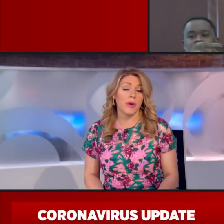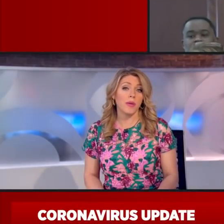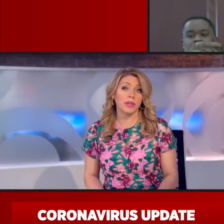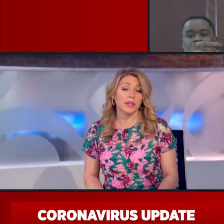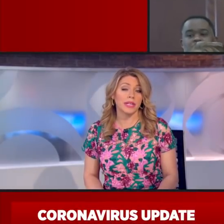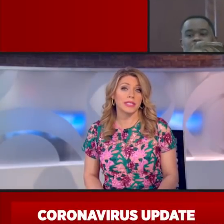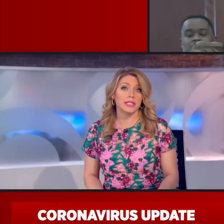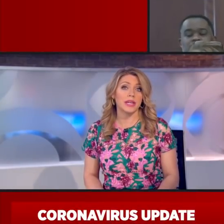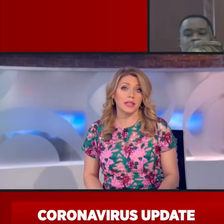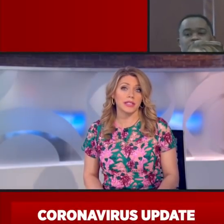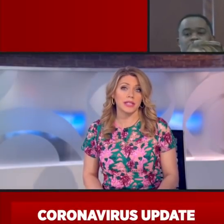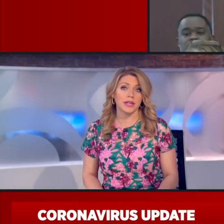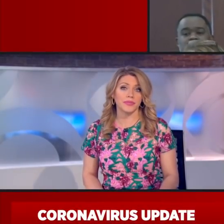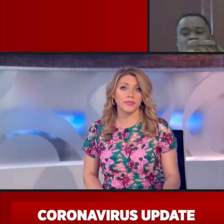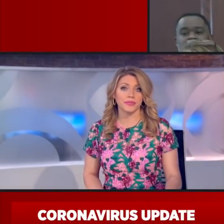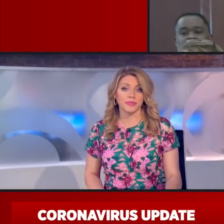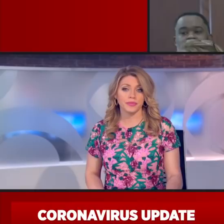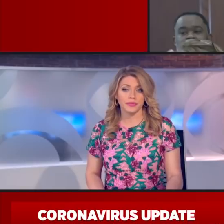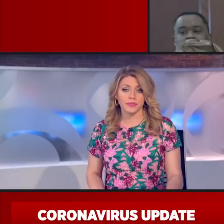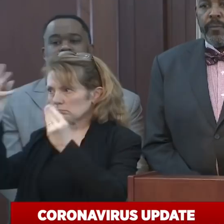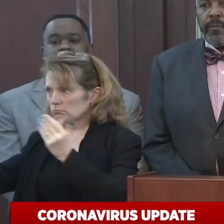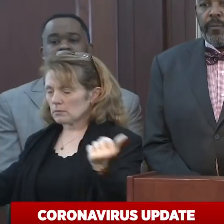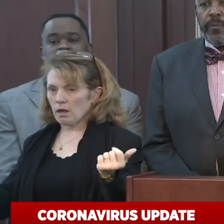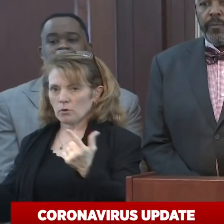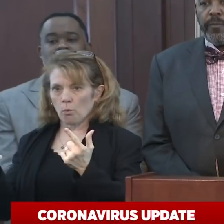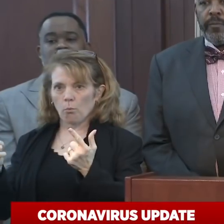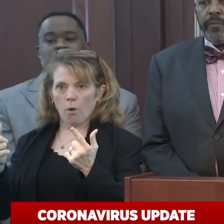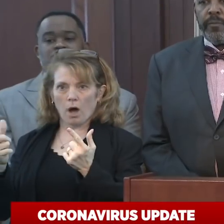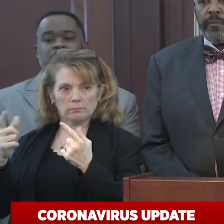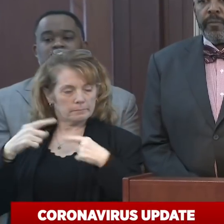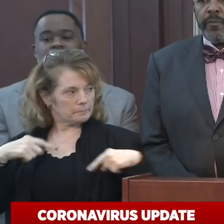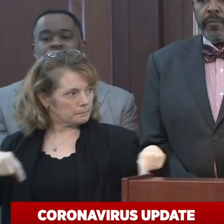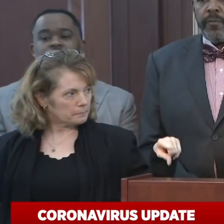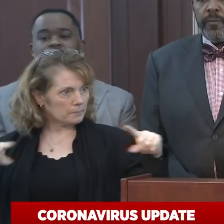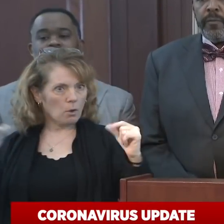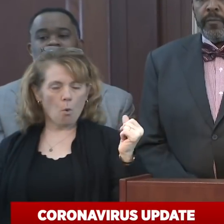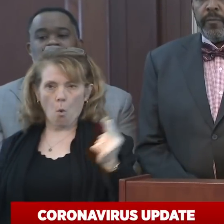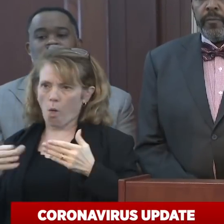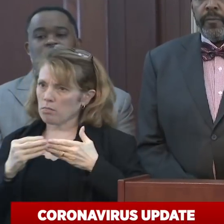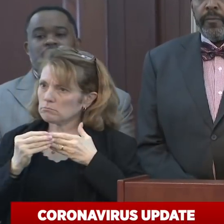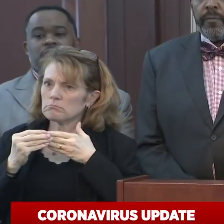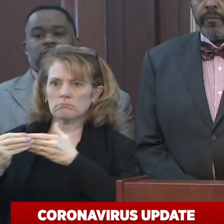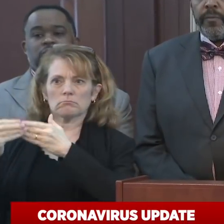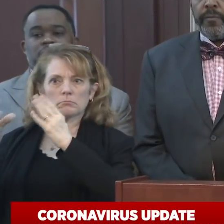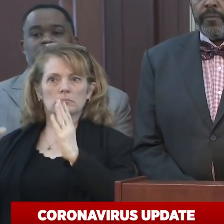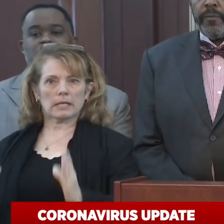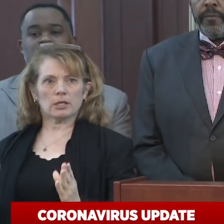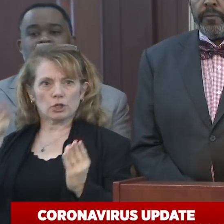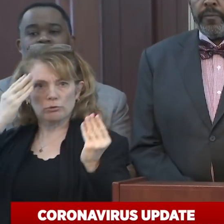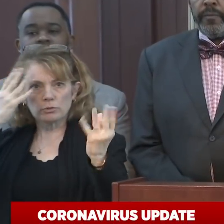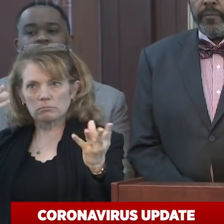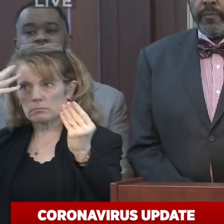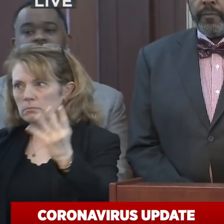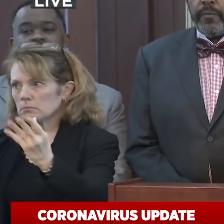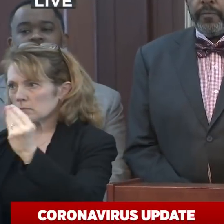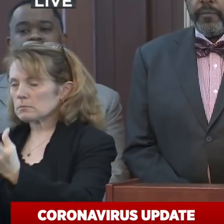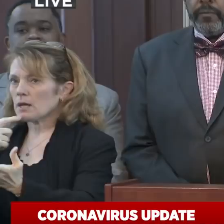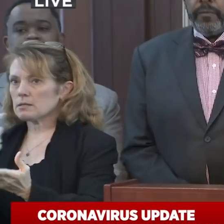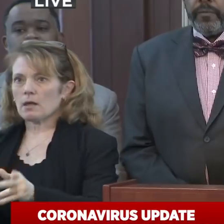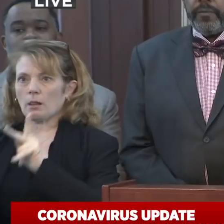update the public. Let's take a listen in. Like the county, are really on the front lines of getting information out, getting the facts